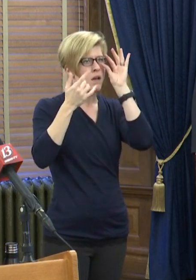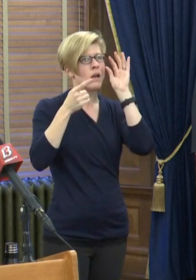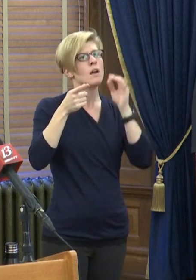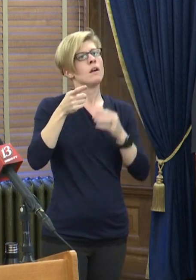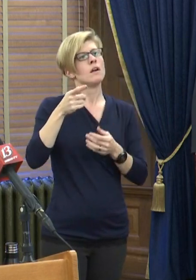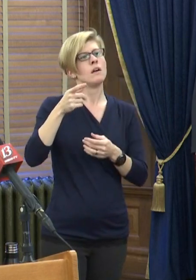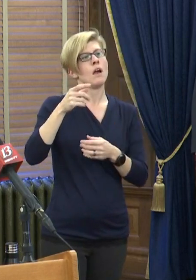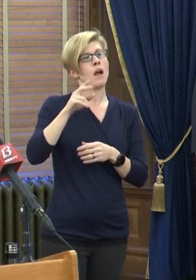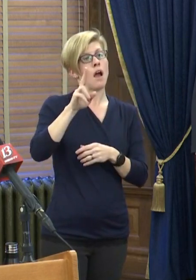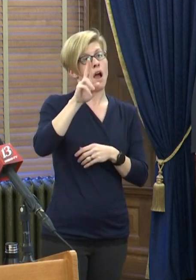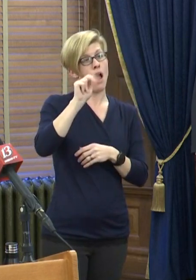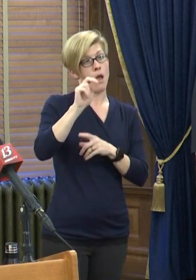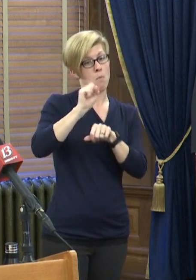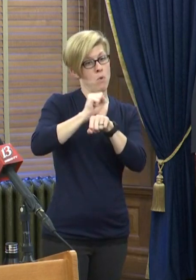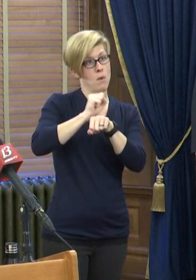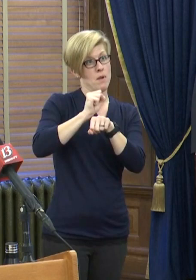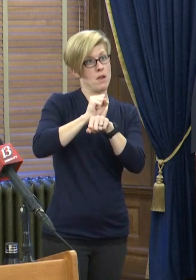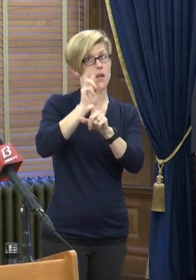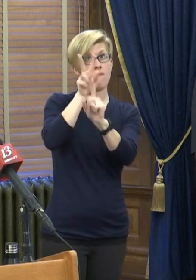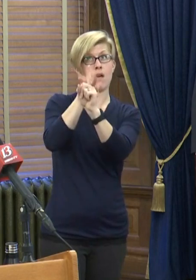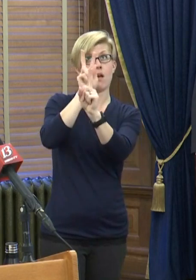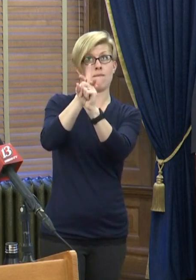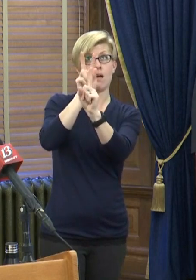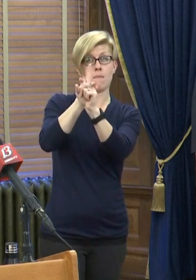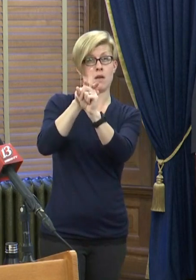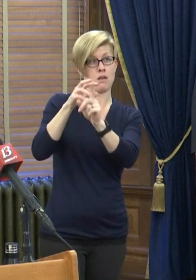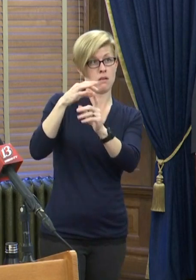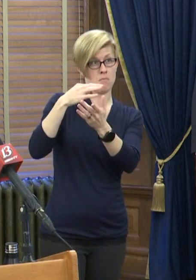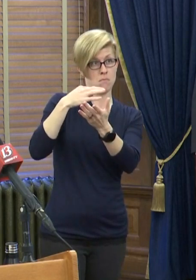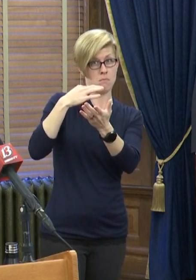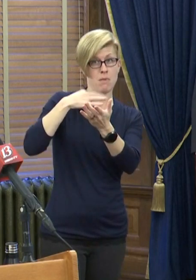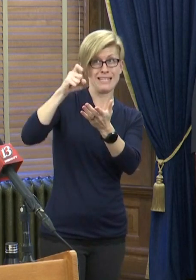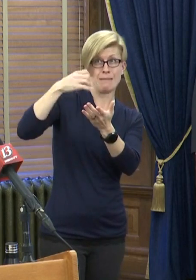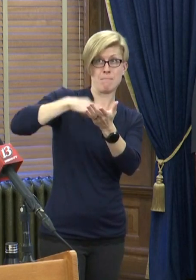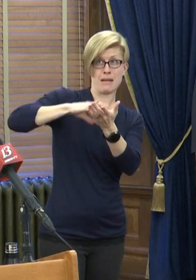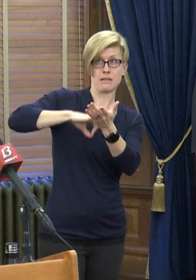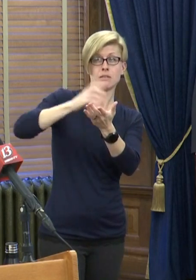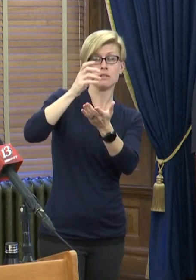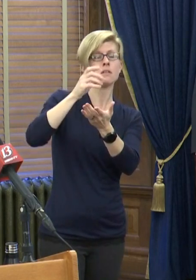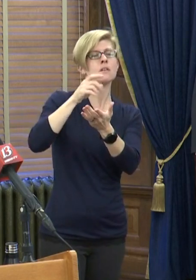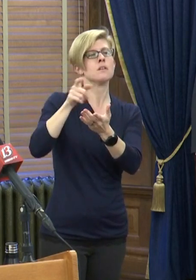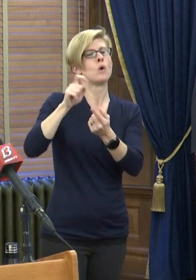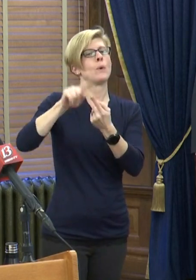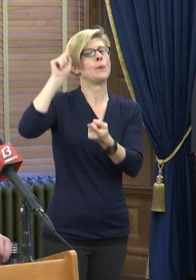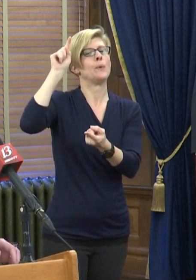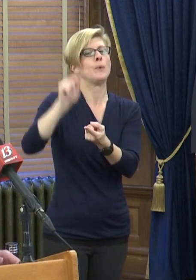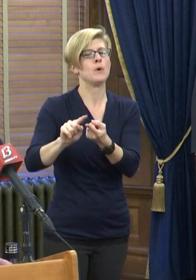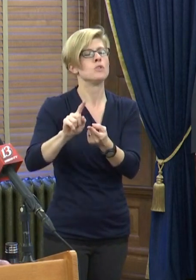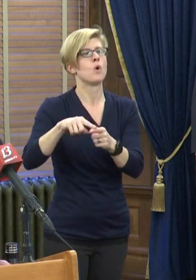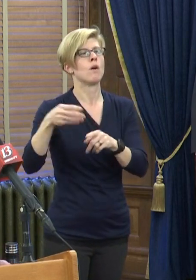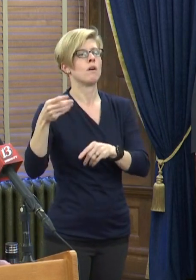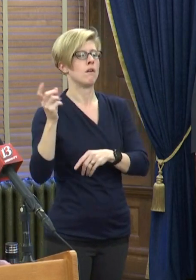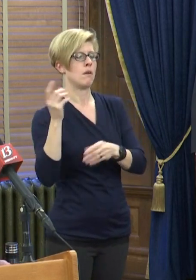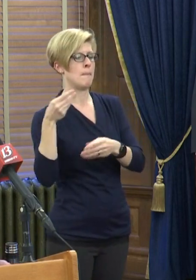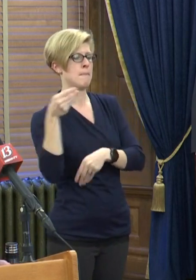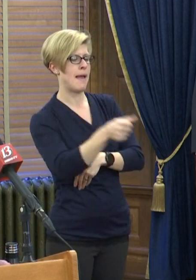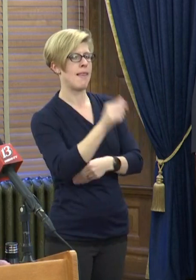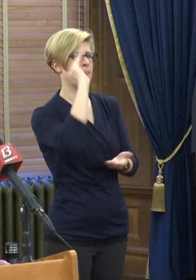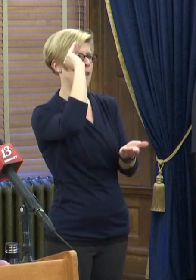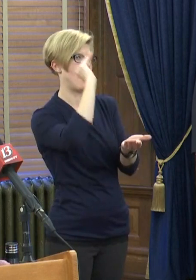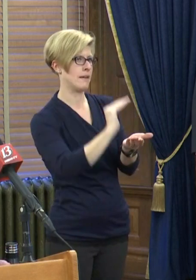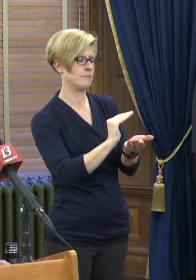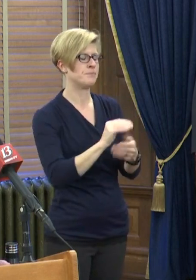the number of unemployment benefits that would actually be paid out. The modernization process, which had begun